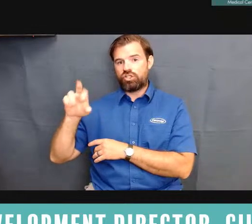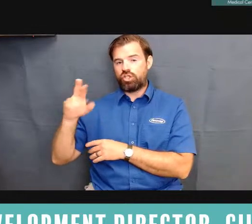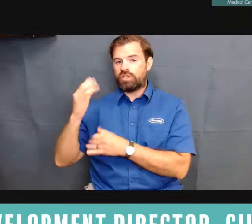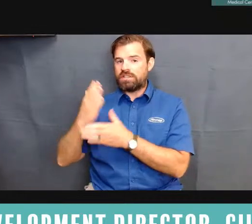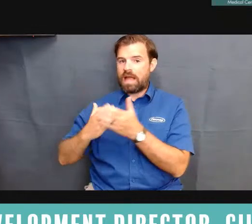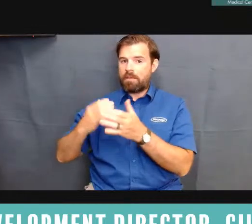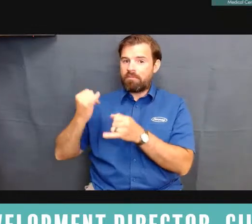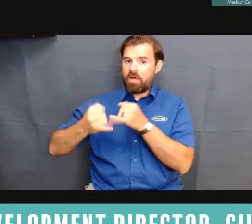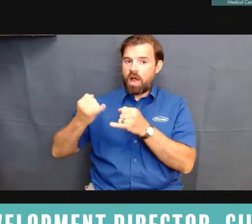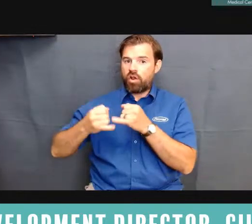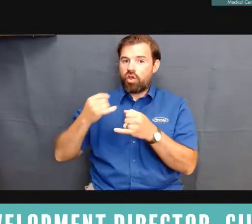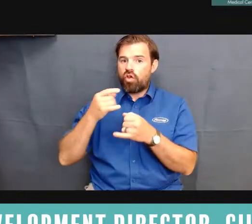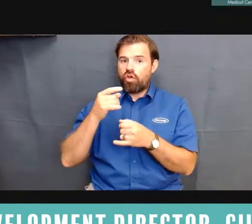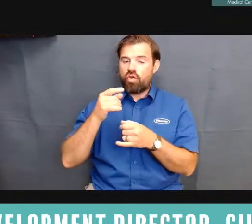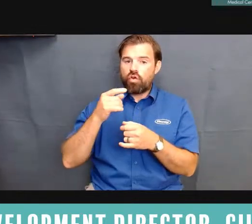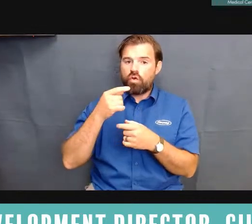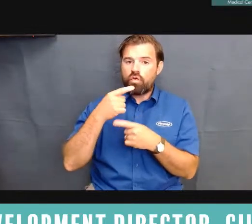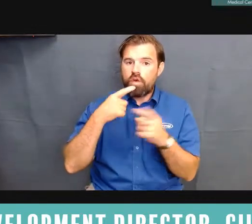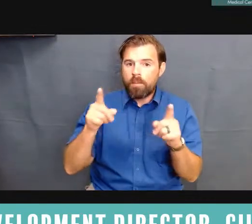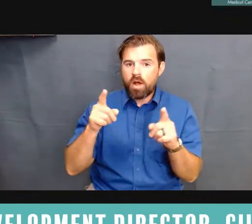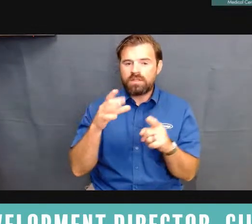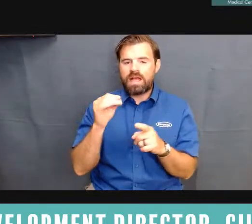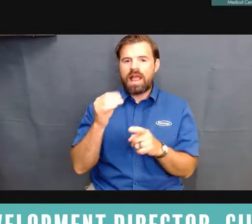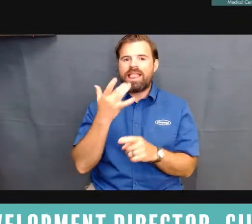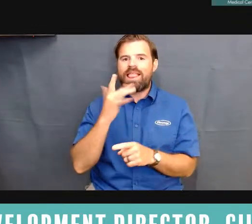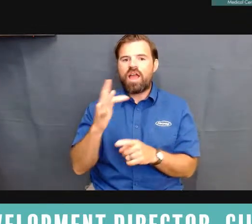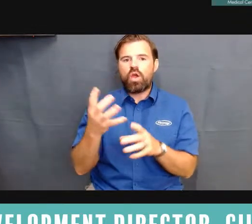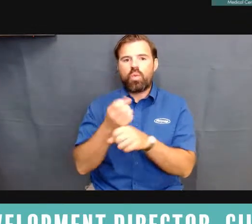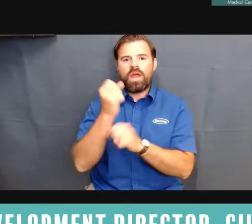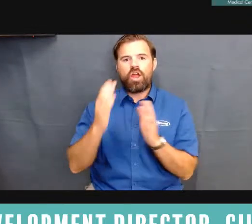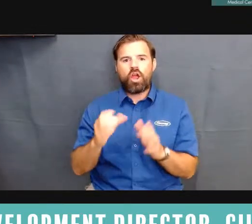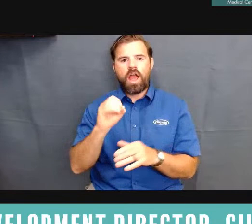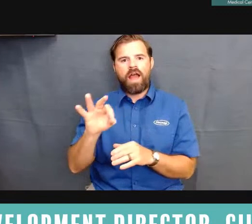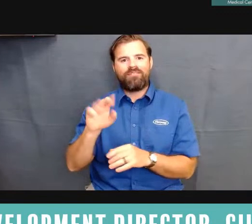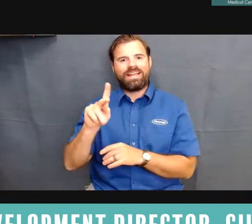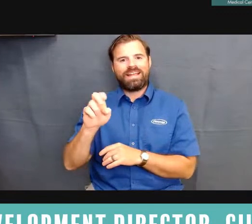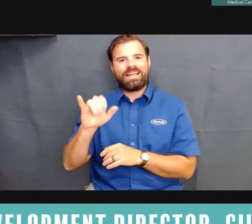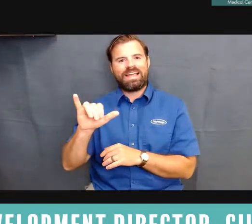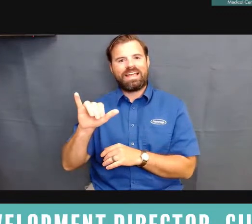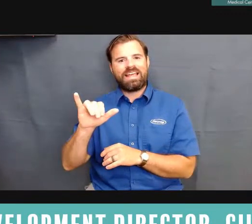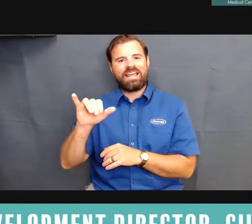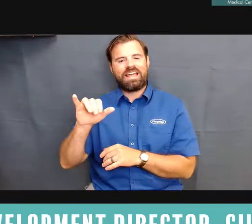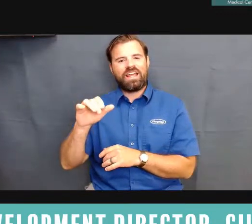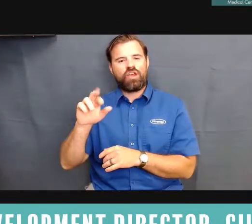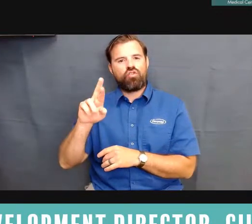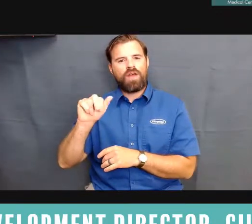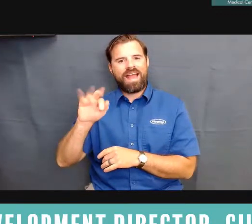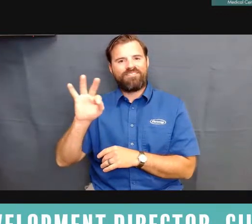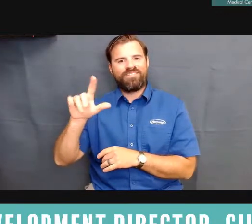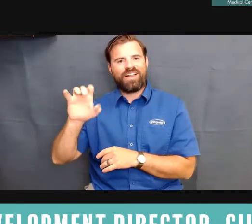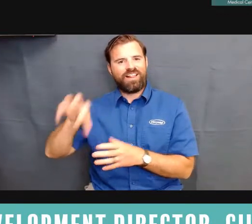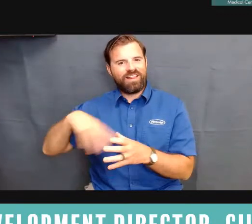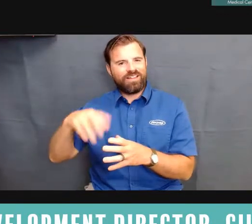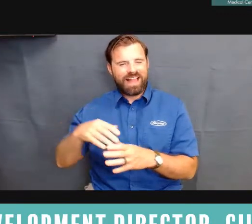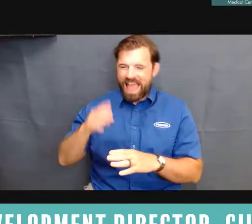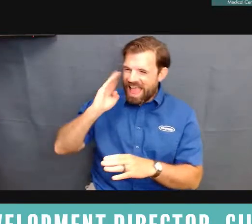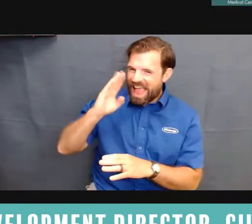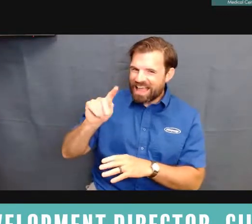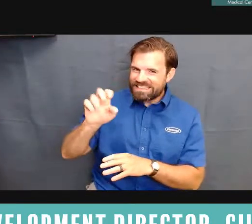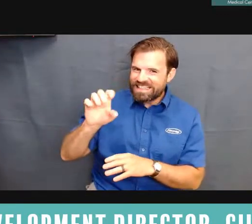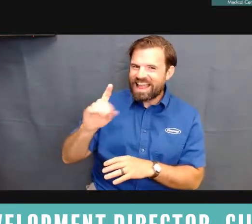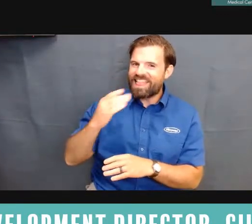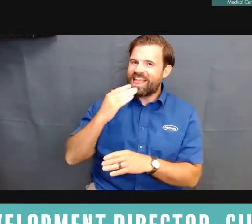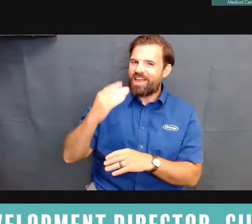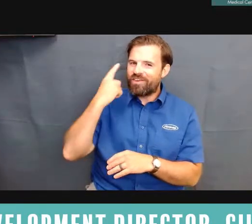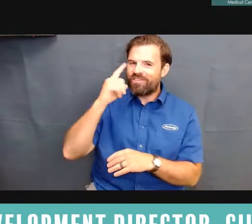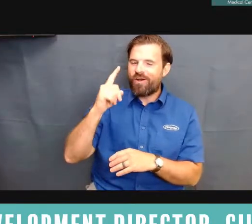the very lucky winner of the Key Raffle. Hey, what's up, Brittany? Hey, Ted. Thank you so much for